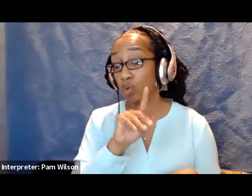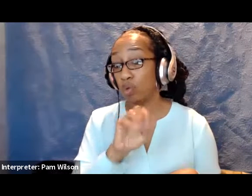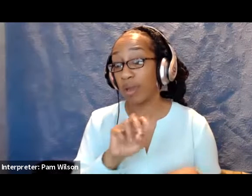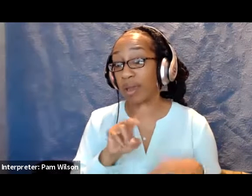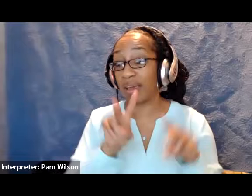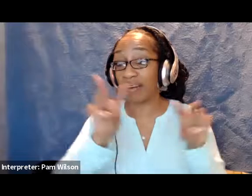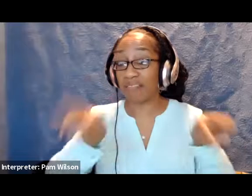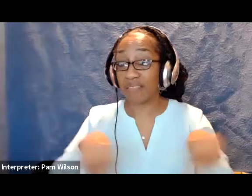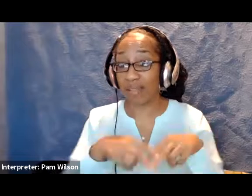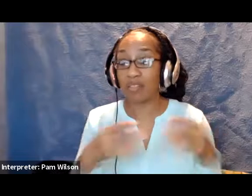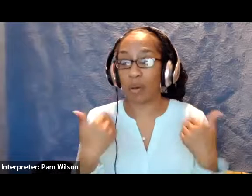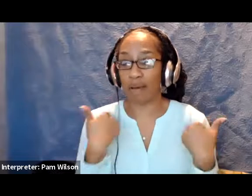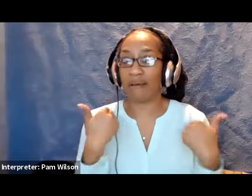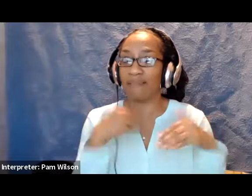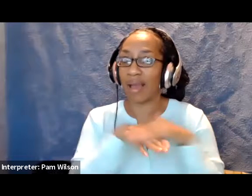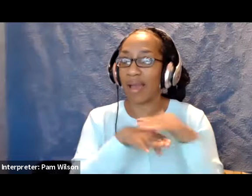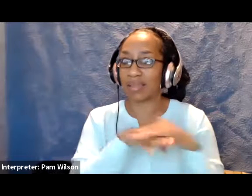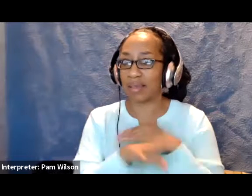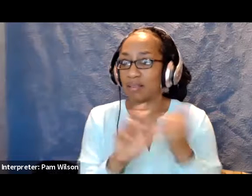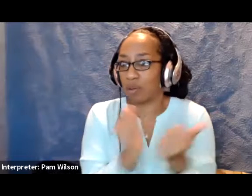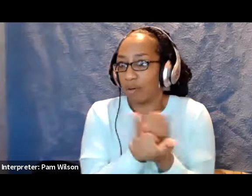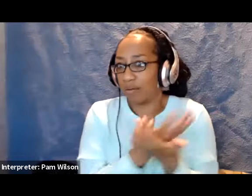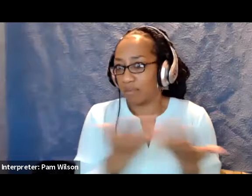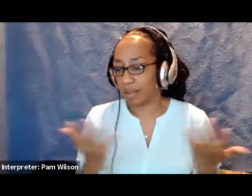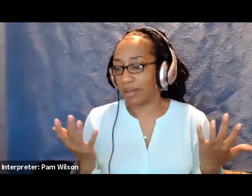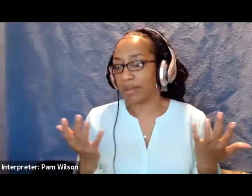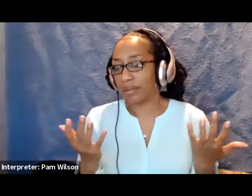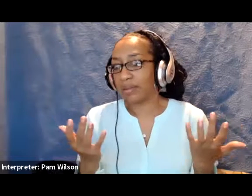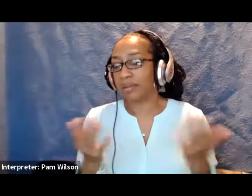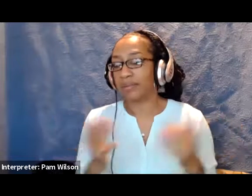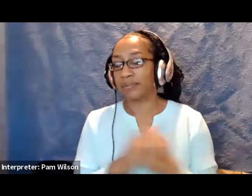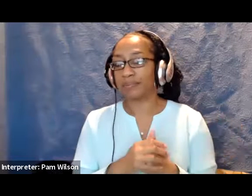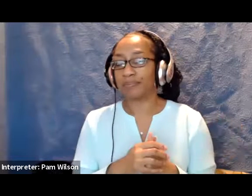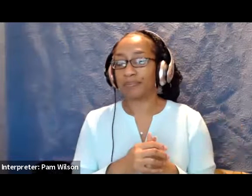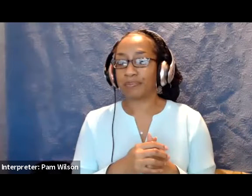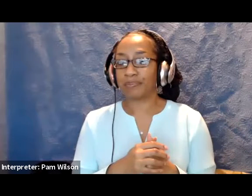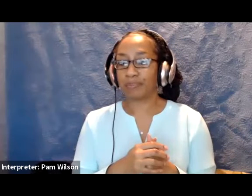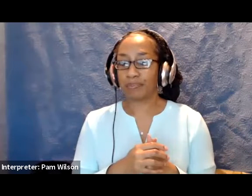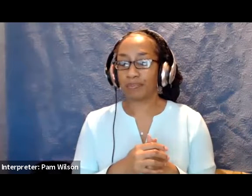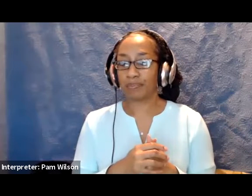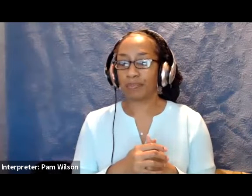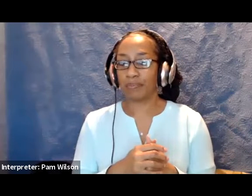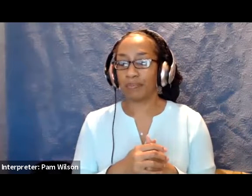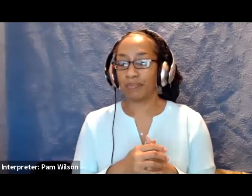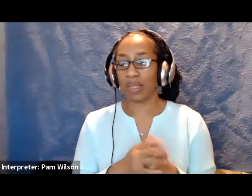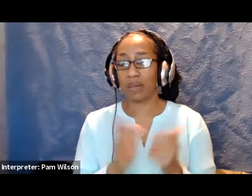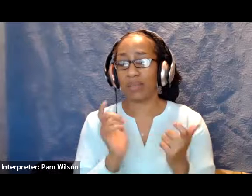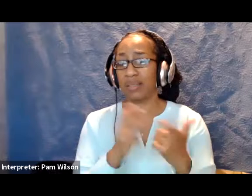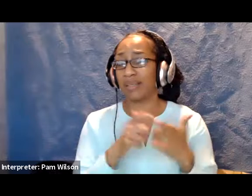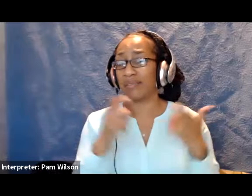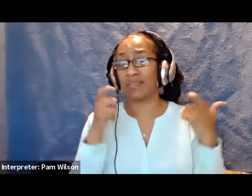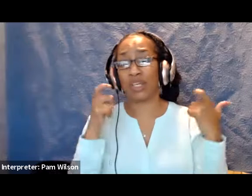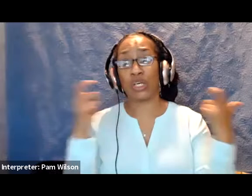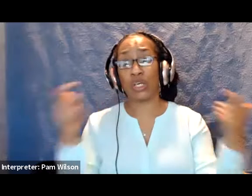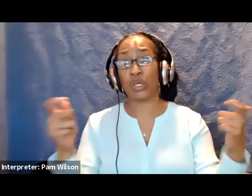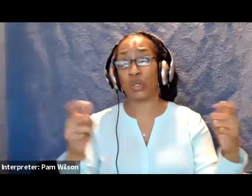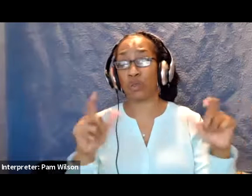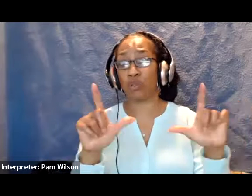to all of this. They, you know, again, have a huge license.